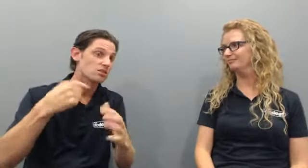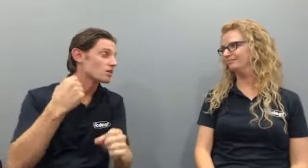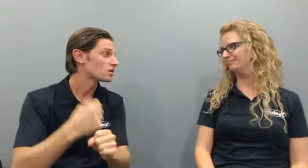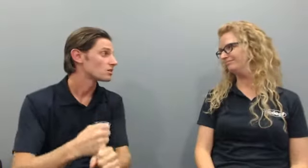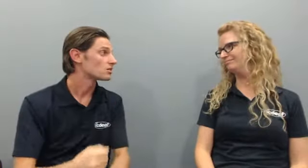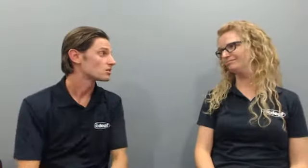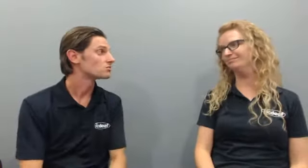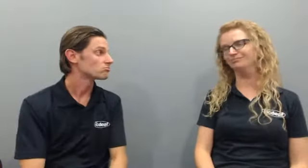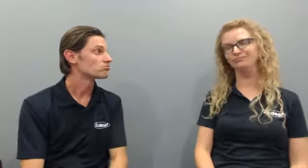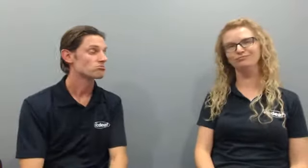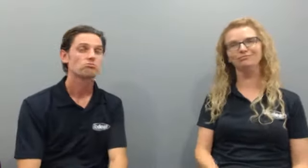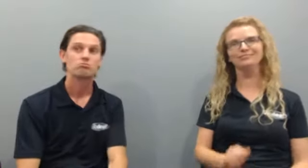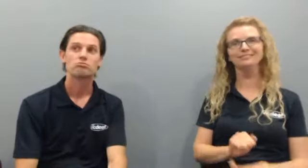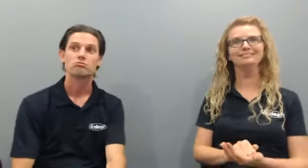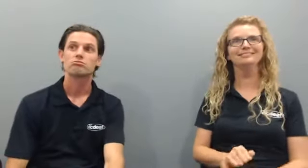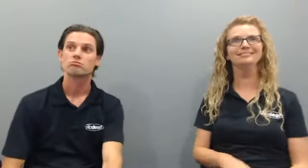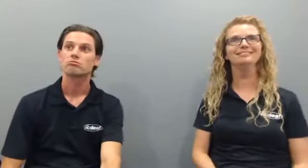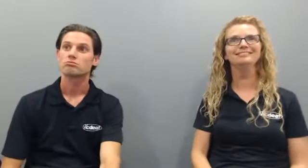have conversations with other parents.